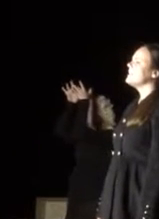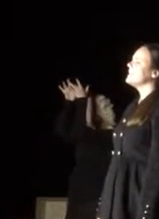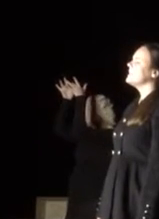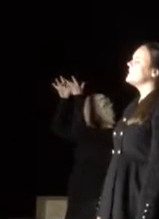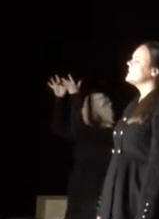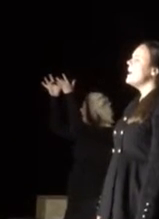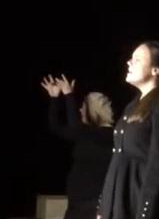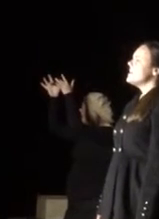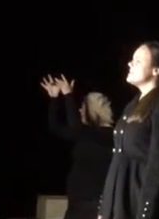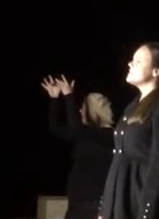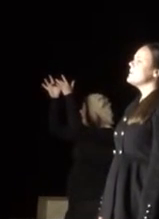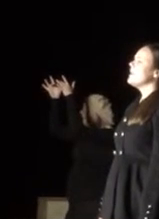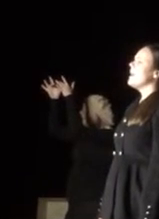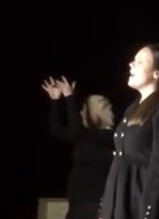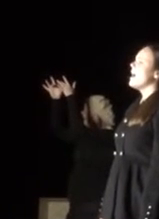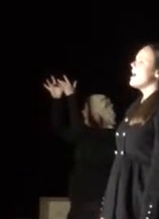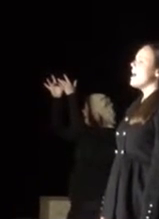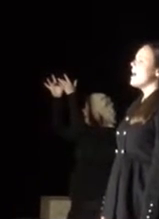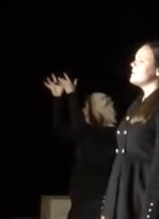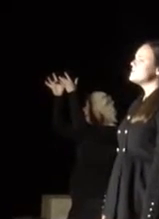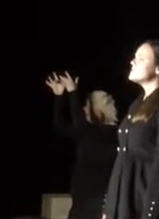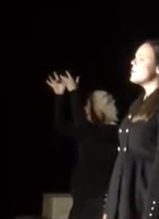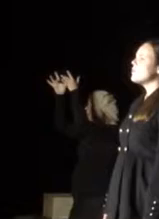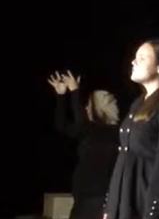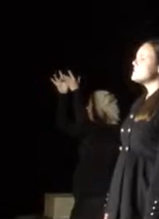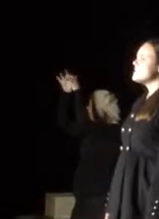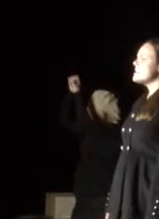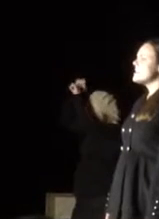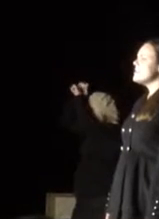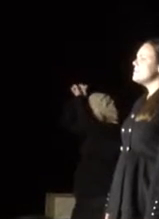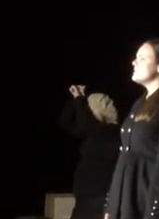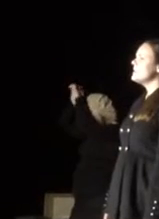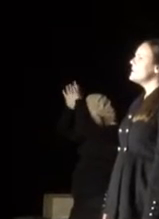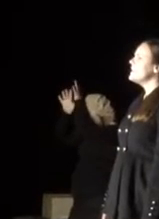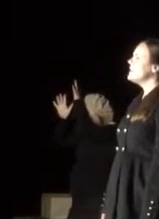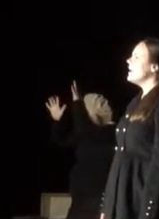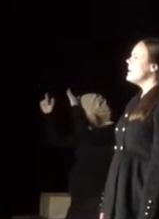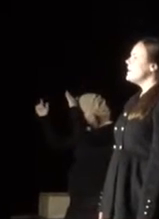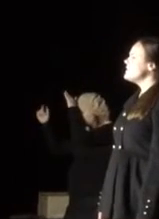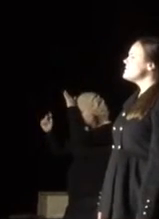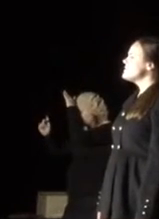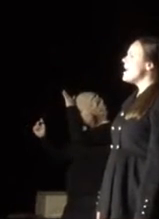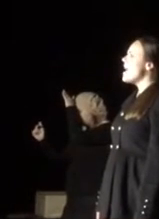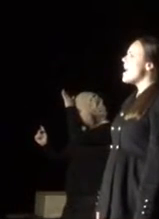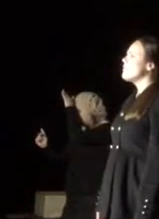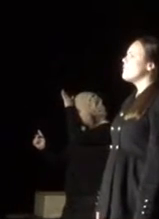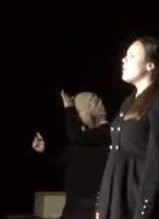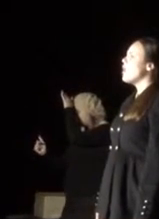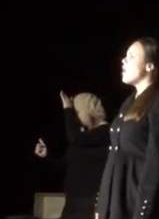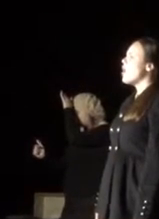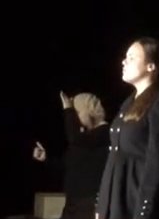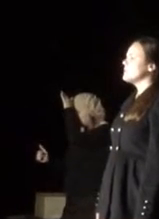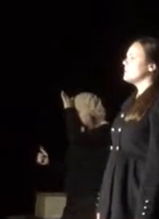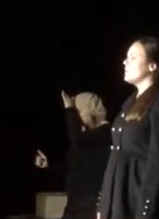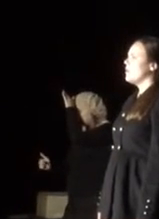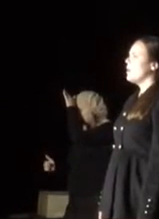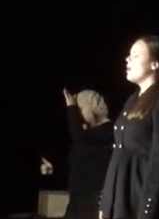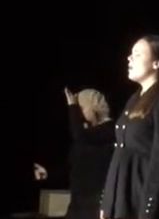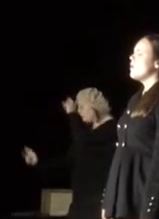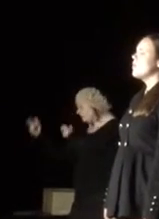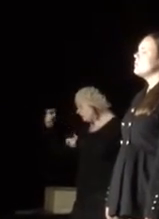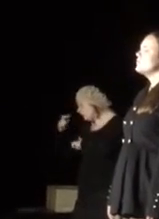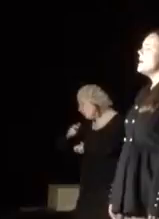king His blood it soaks deeply In saffron